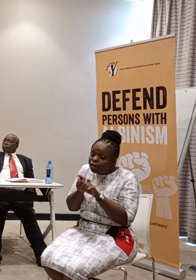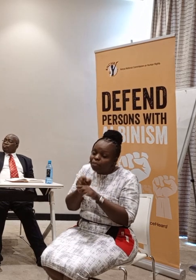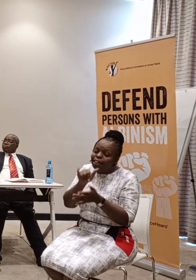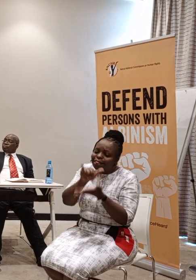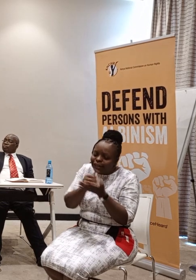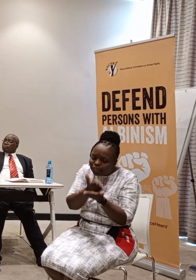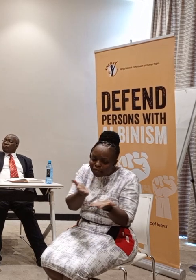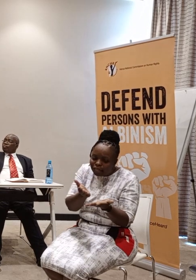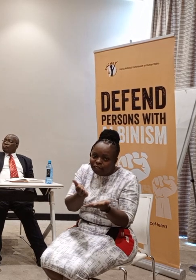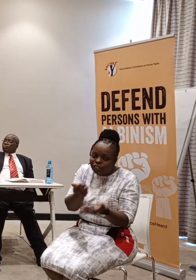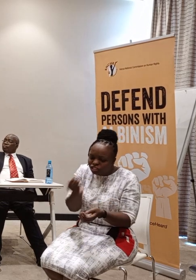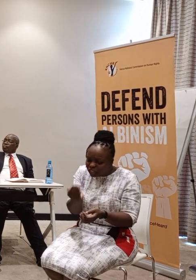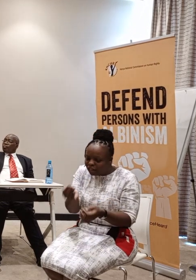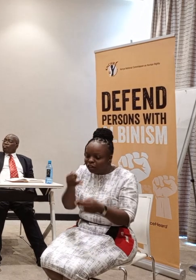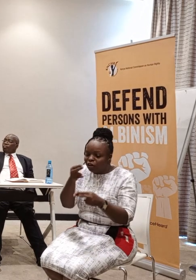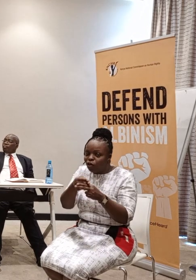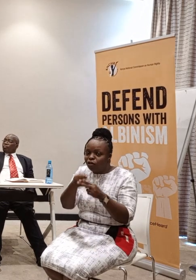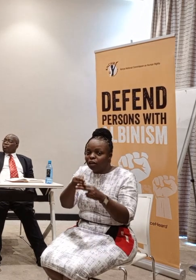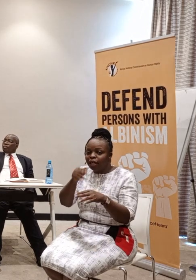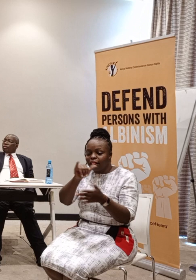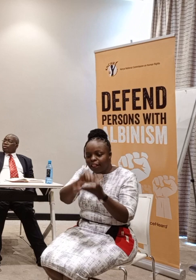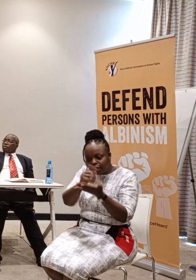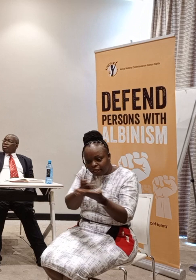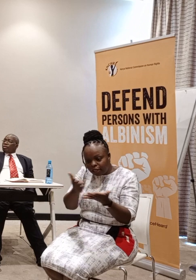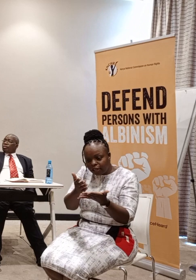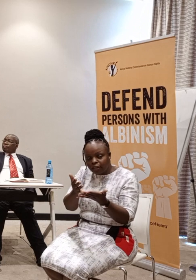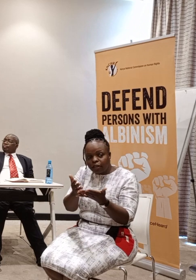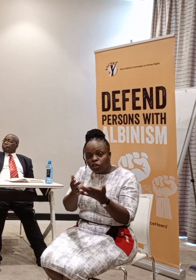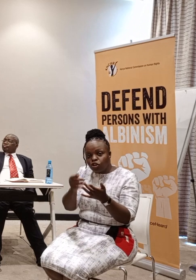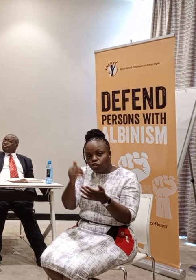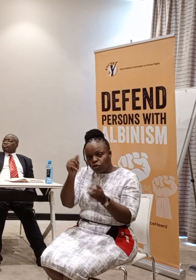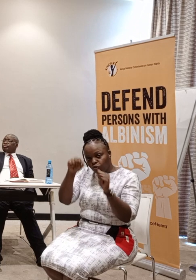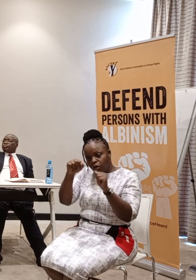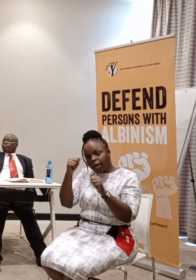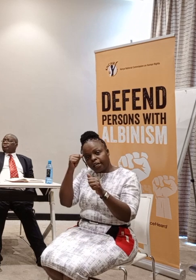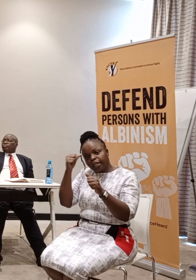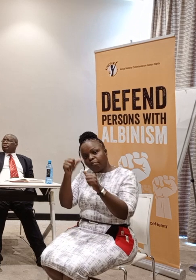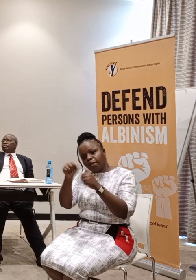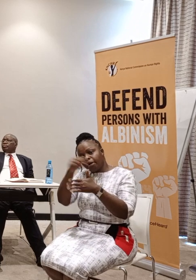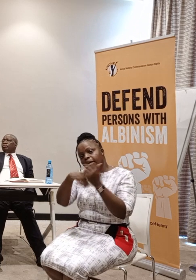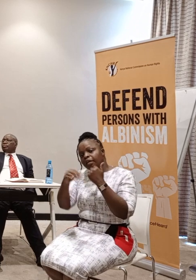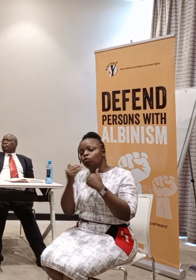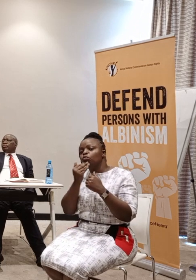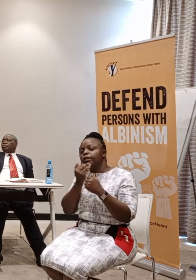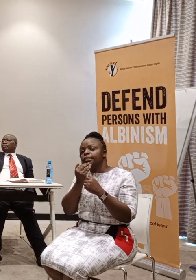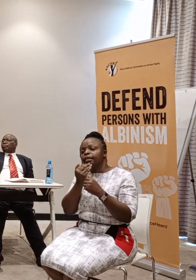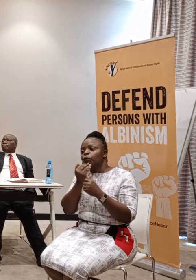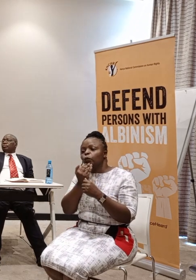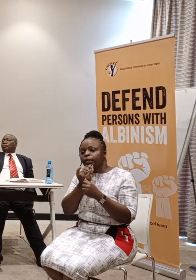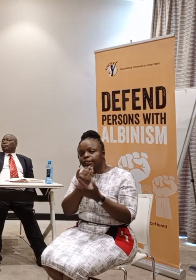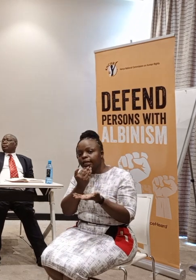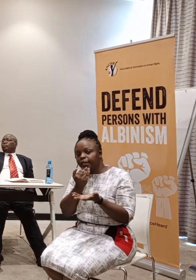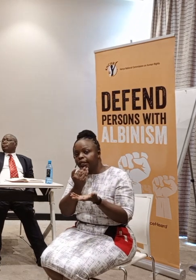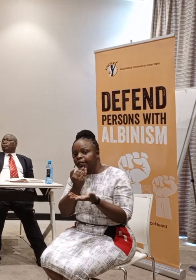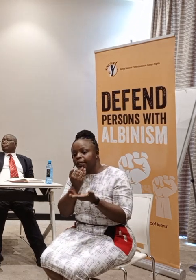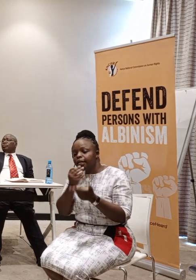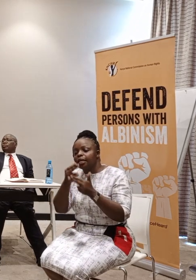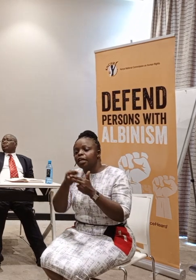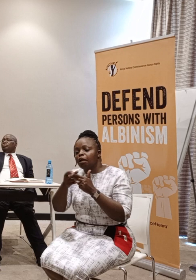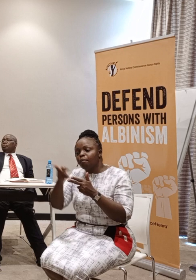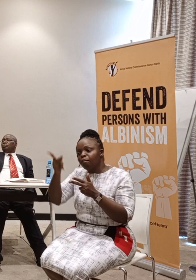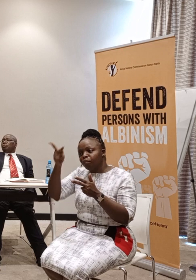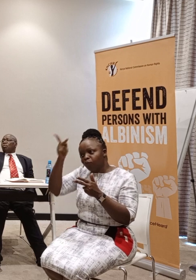kitu. Tumekumbuka kule mbuzi mweupe ama laana. Do you get what I'm trying to say? So we have a lot of